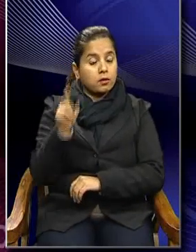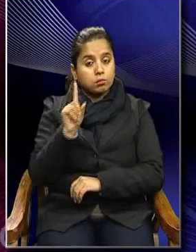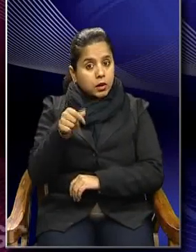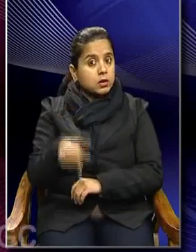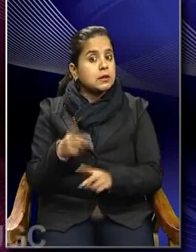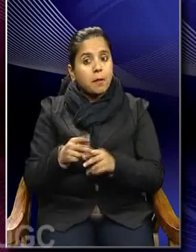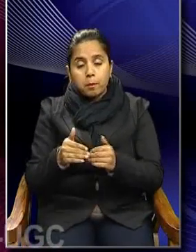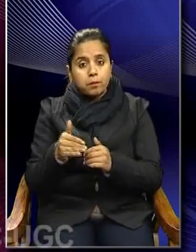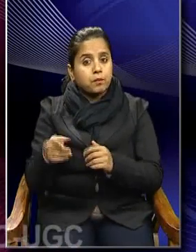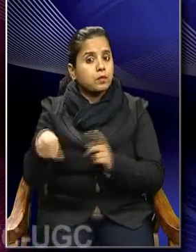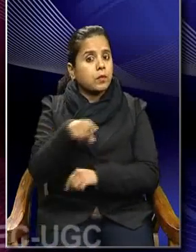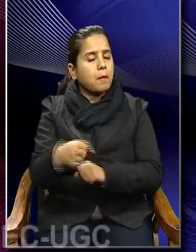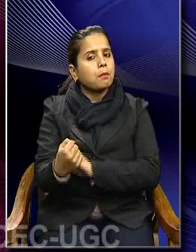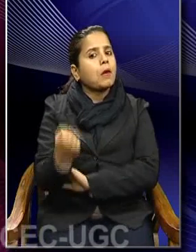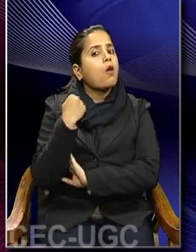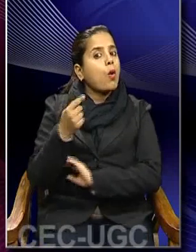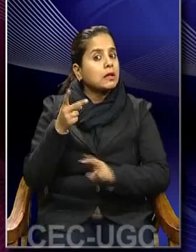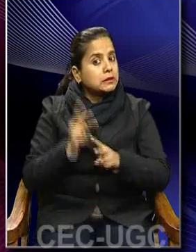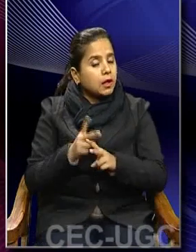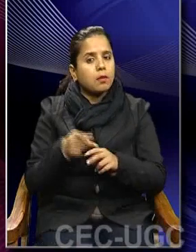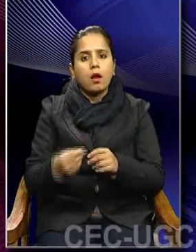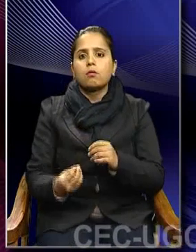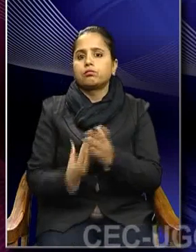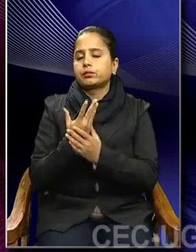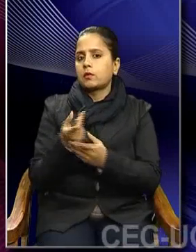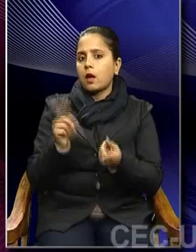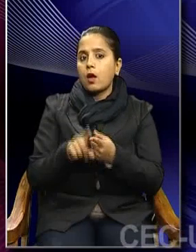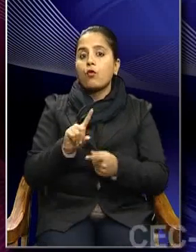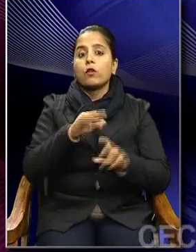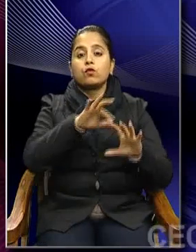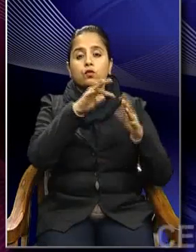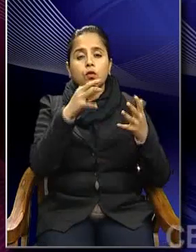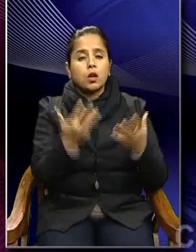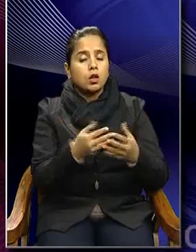another triumphant power that emerged out of the First World War,